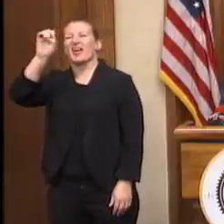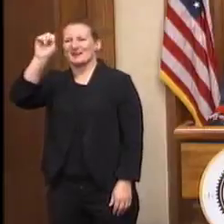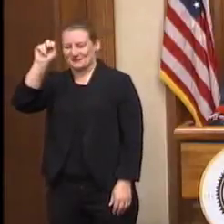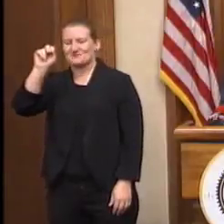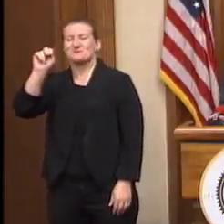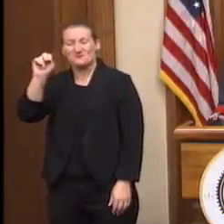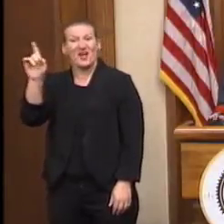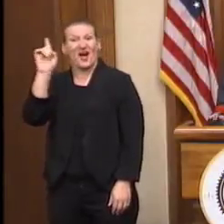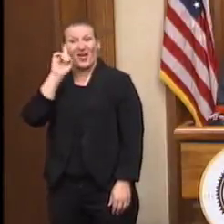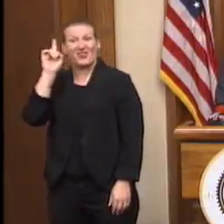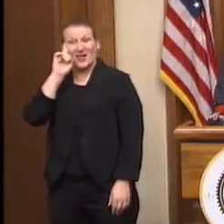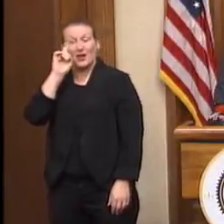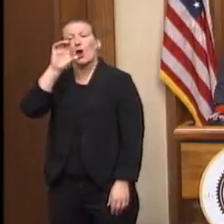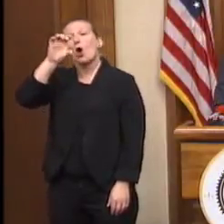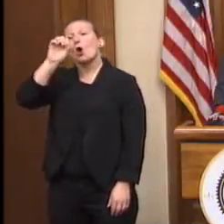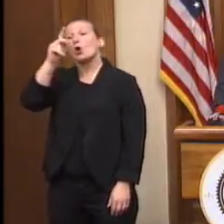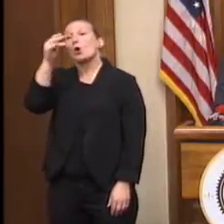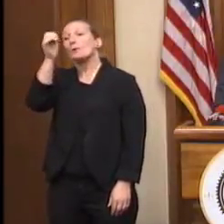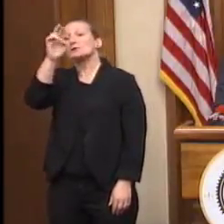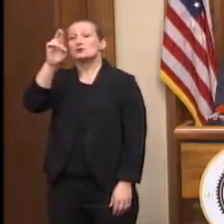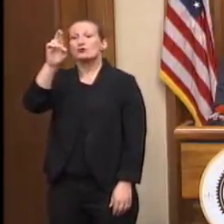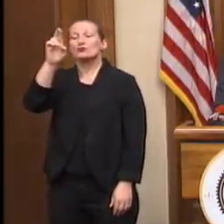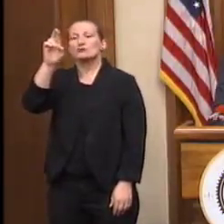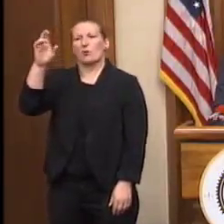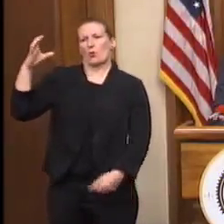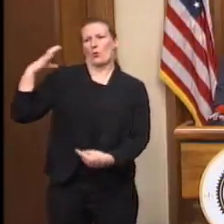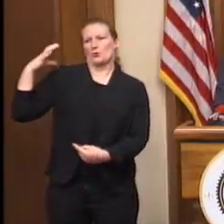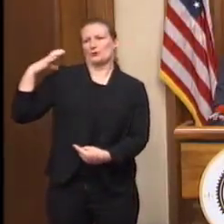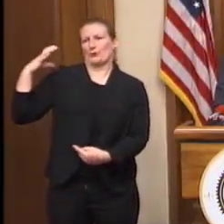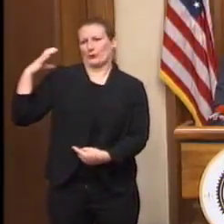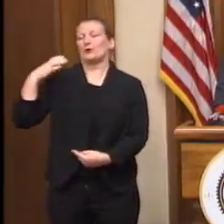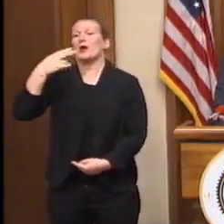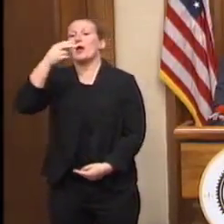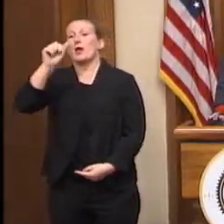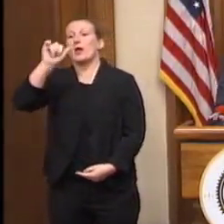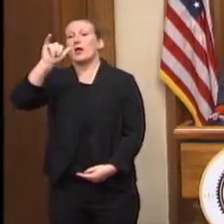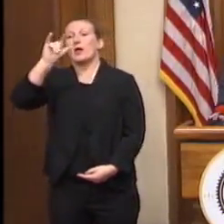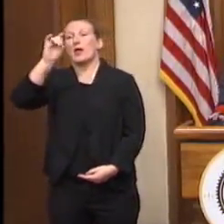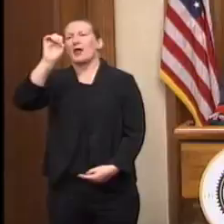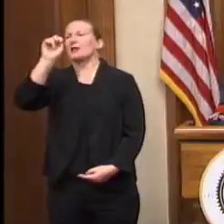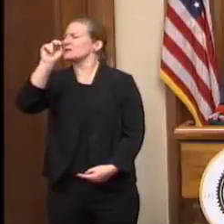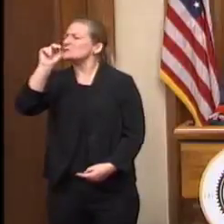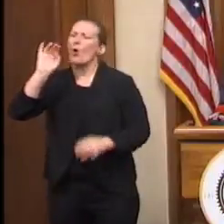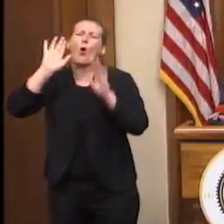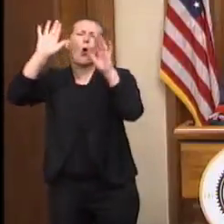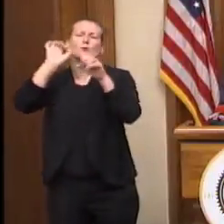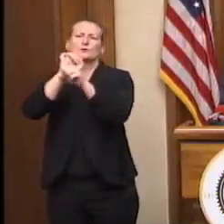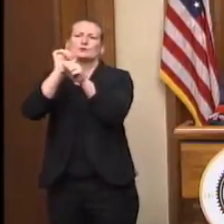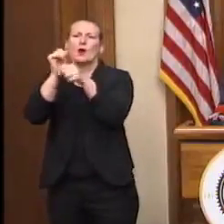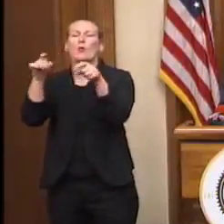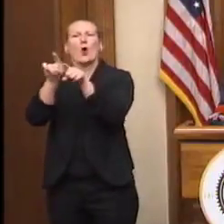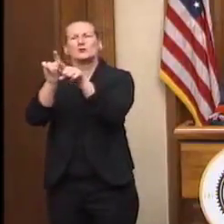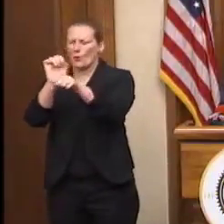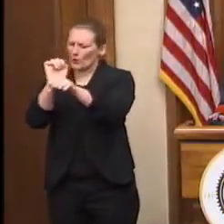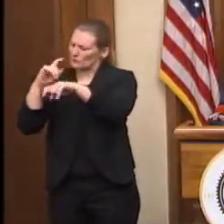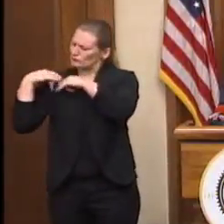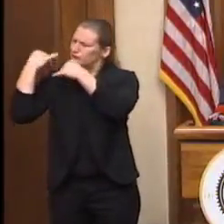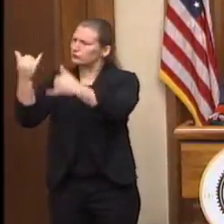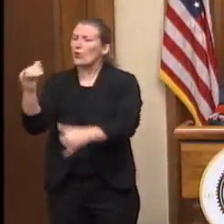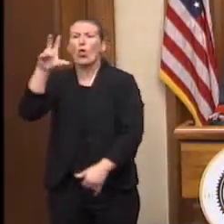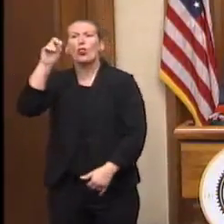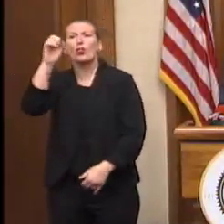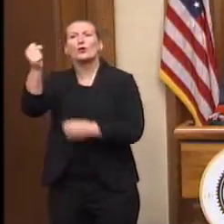Commissioner Hayden has done a fantastic job as a major and as a 30-year veteran of the St. Louis Police